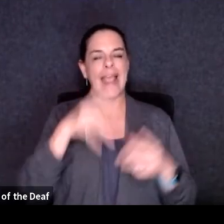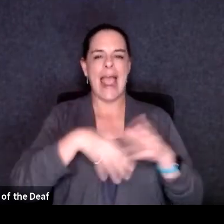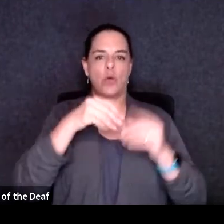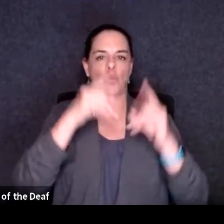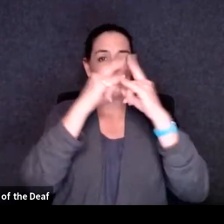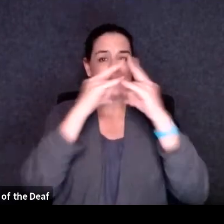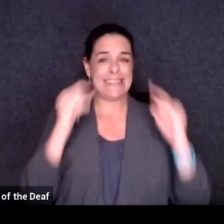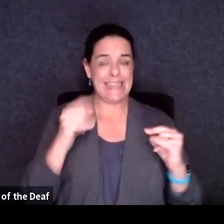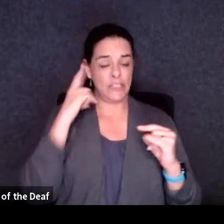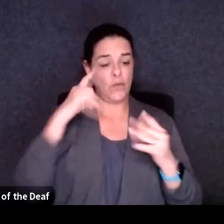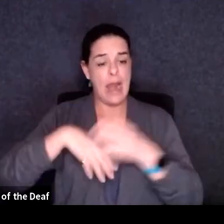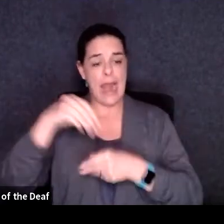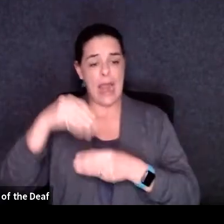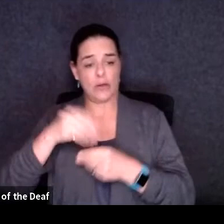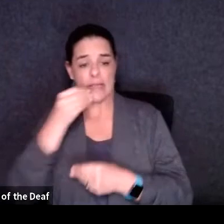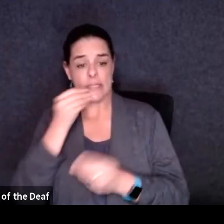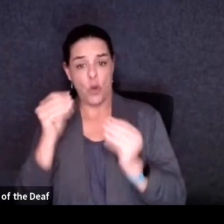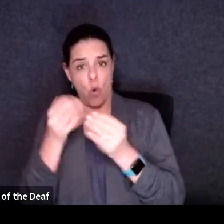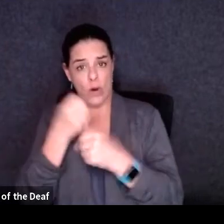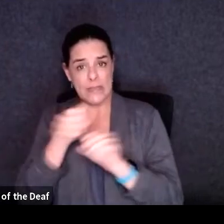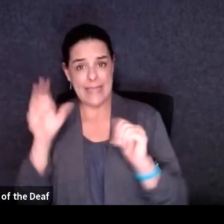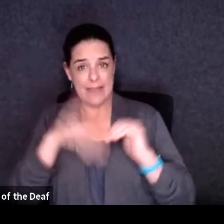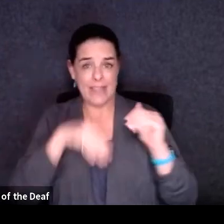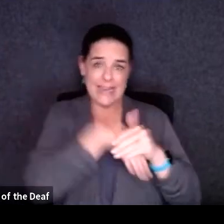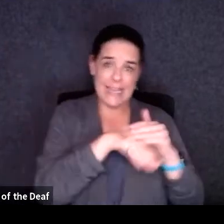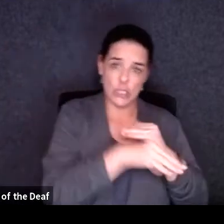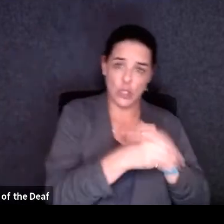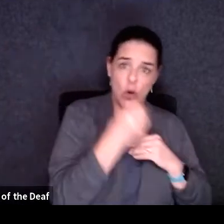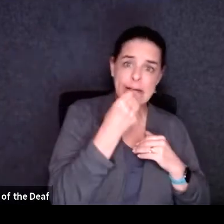more safe than indoor options? If so, why?